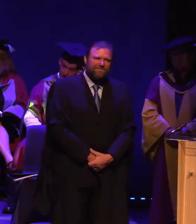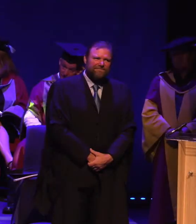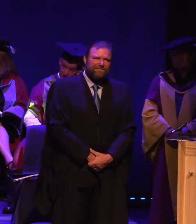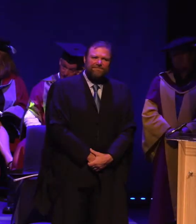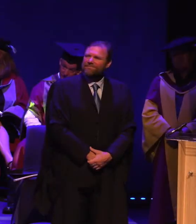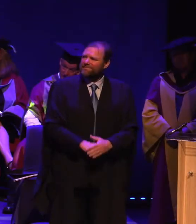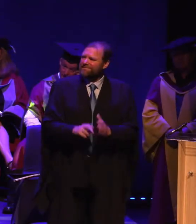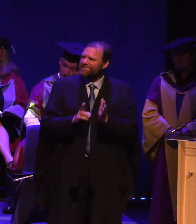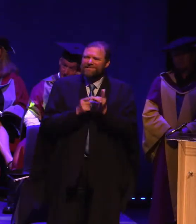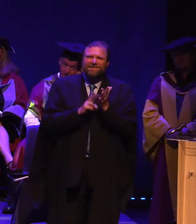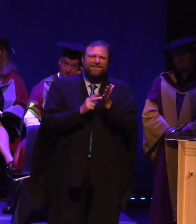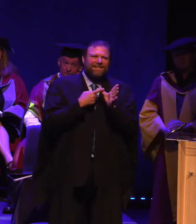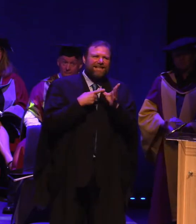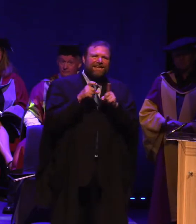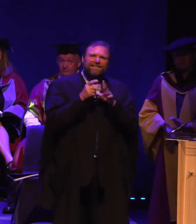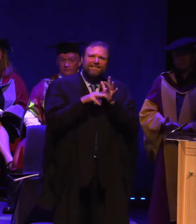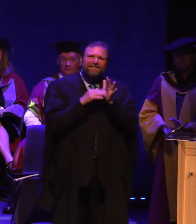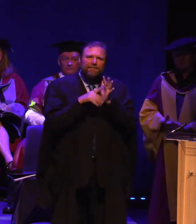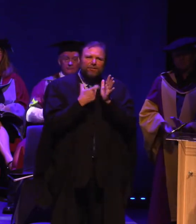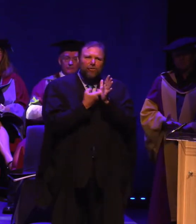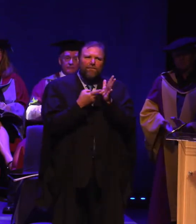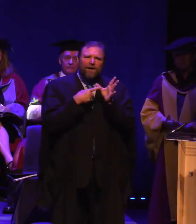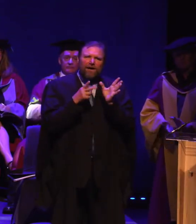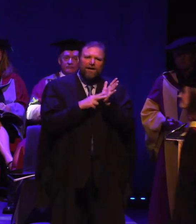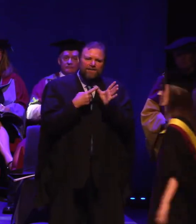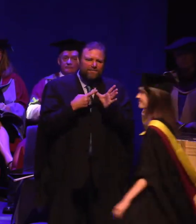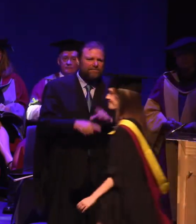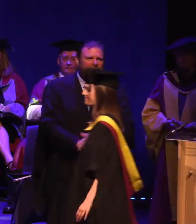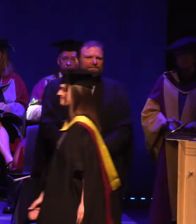Tina Dimitrova.